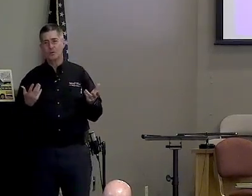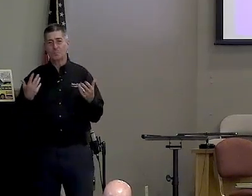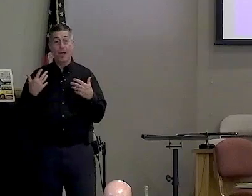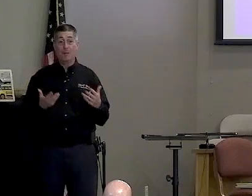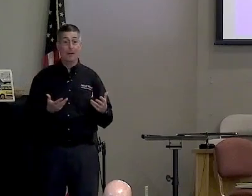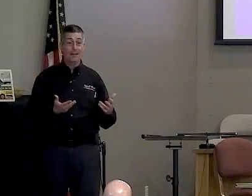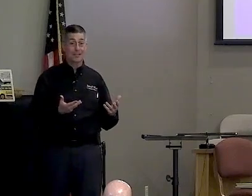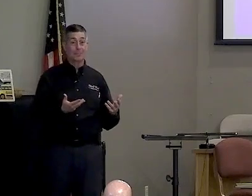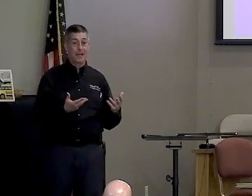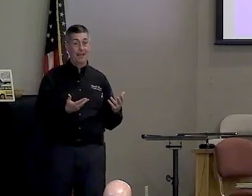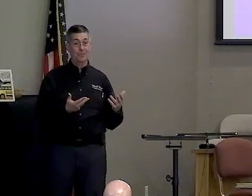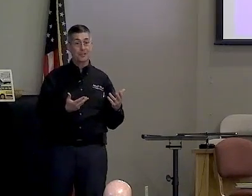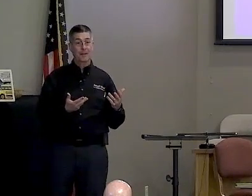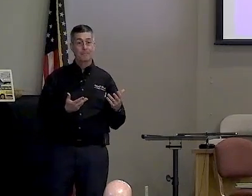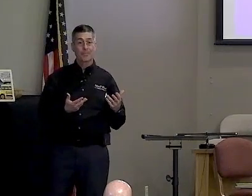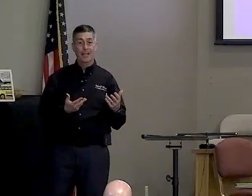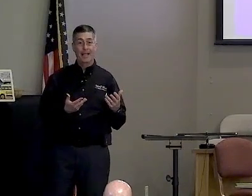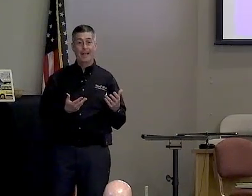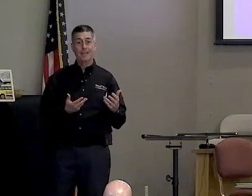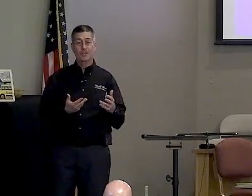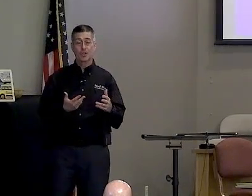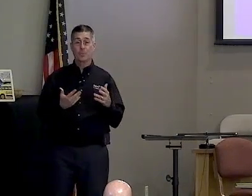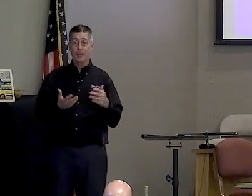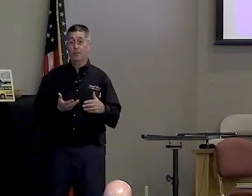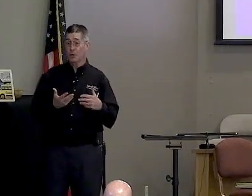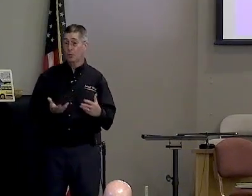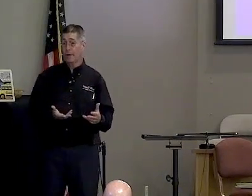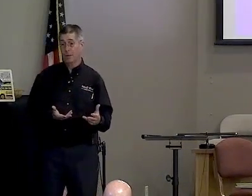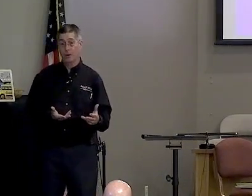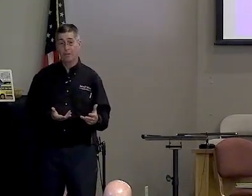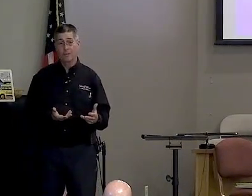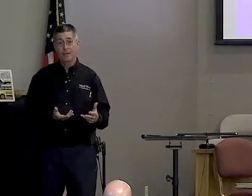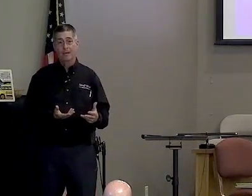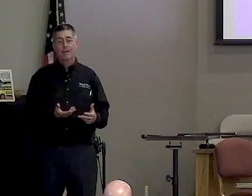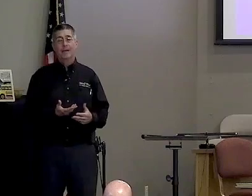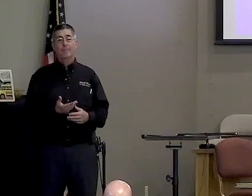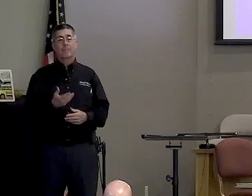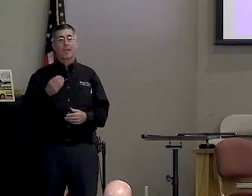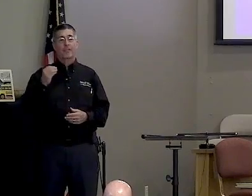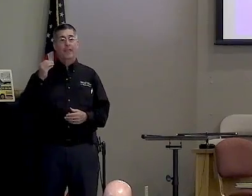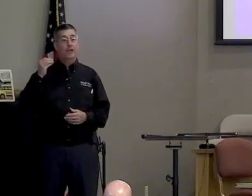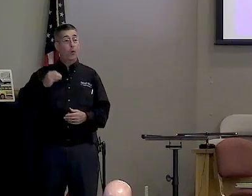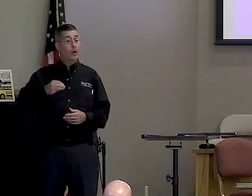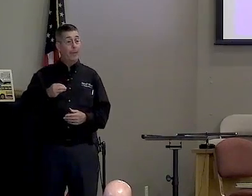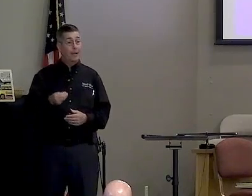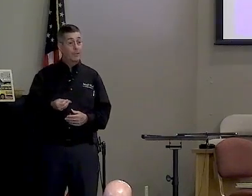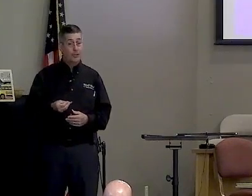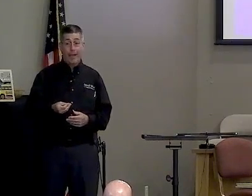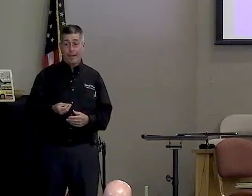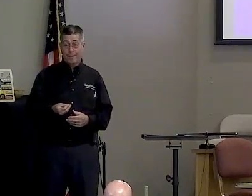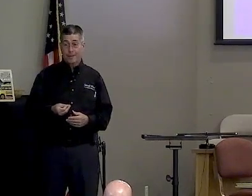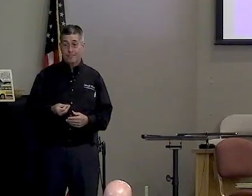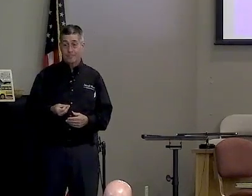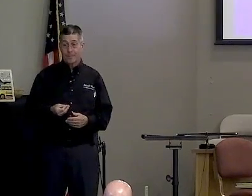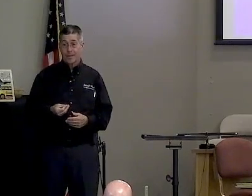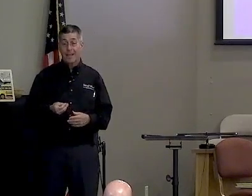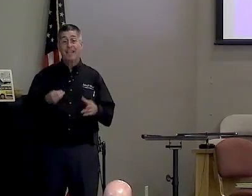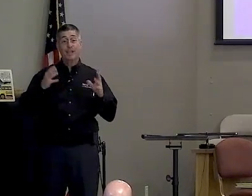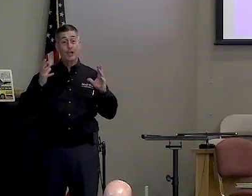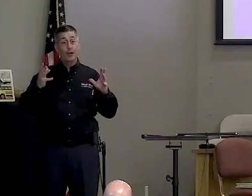mama sometimes and to the people you're working with. They don't want to make a mistake. In the hearing